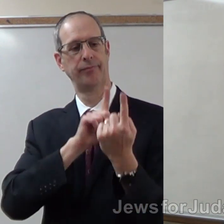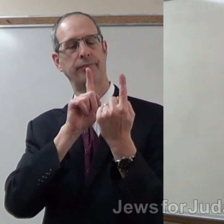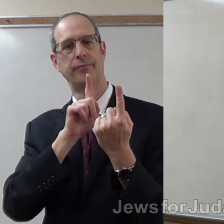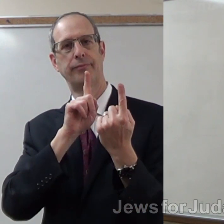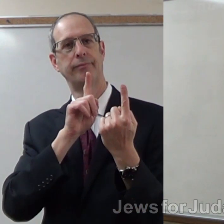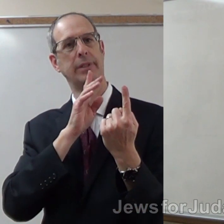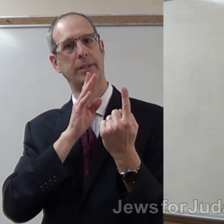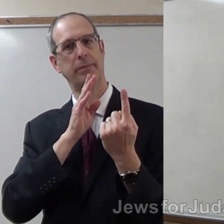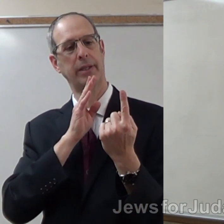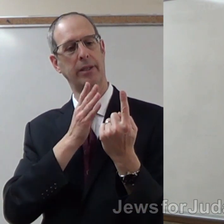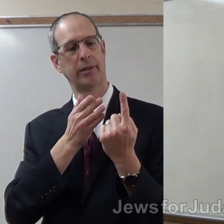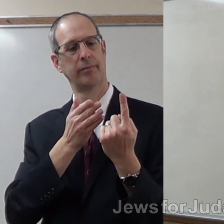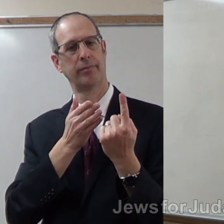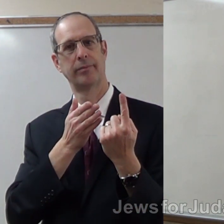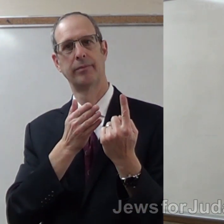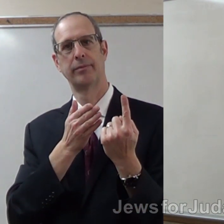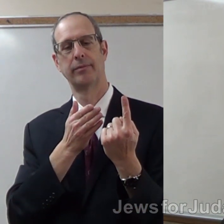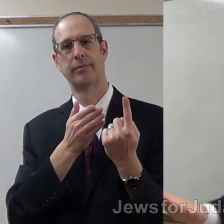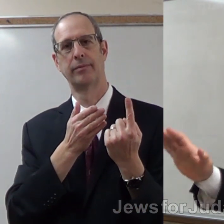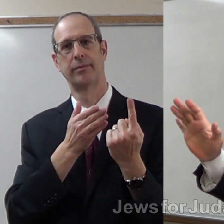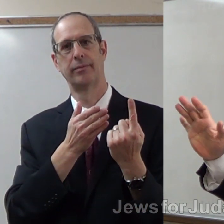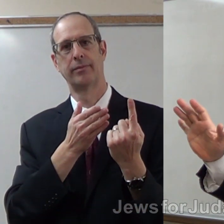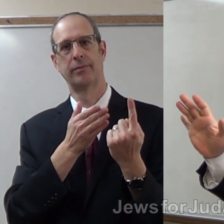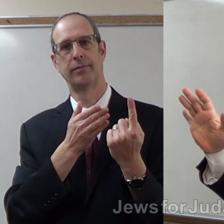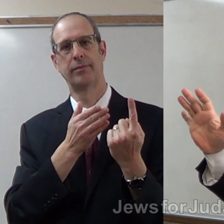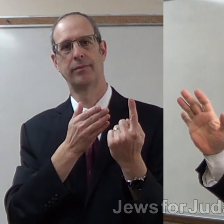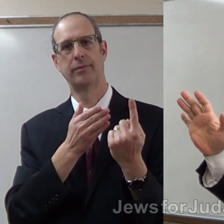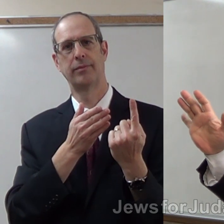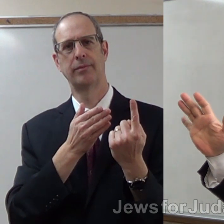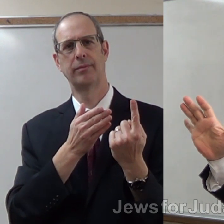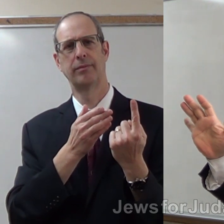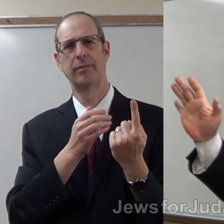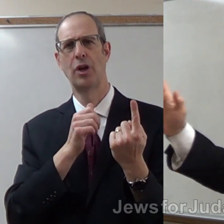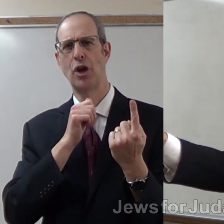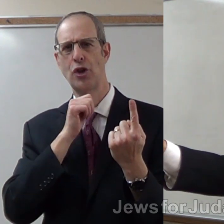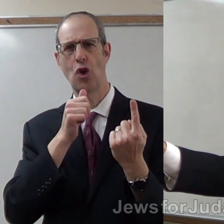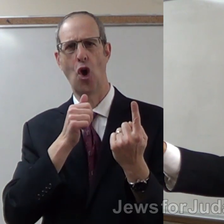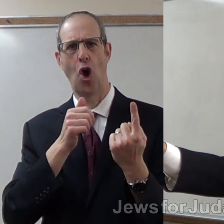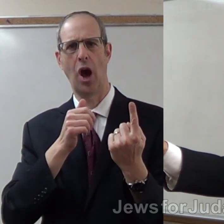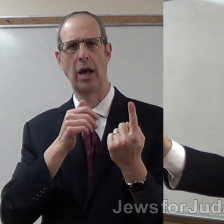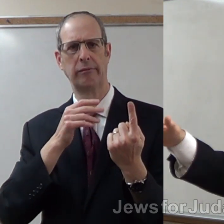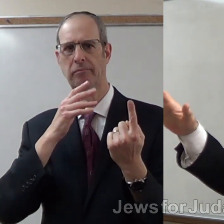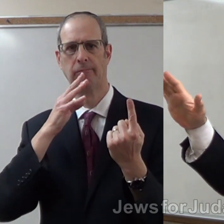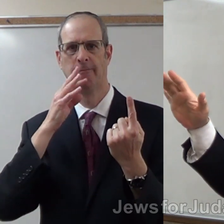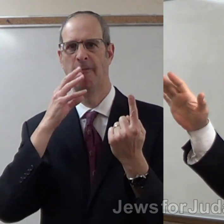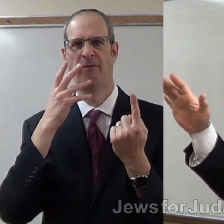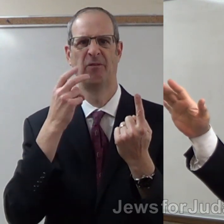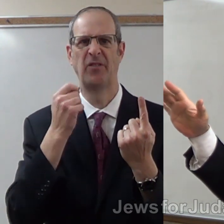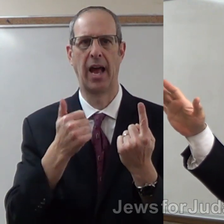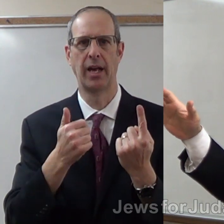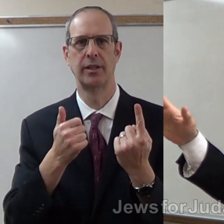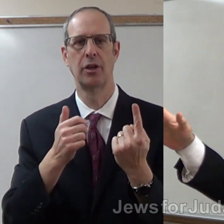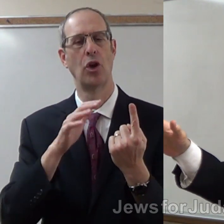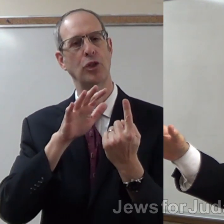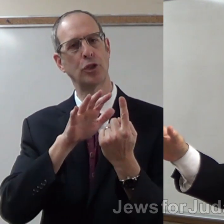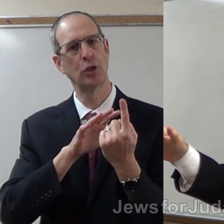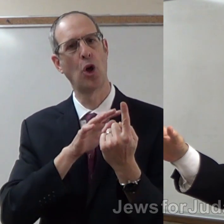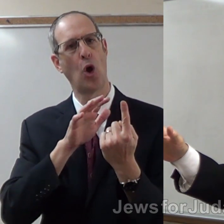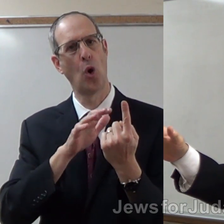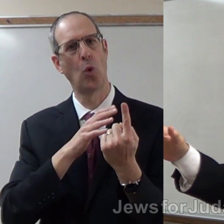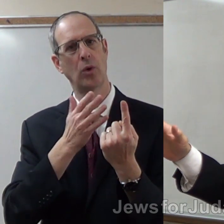don't do it quickly. do it